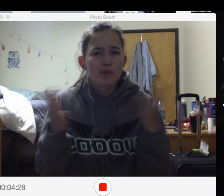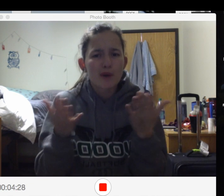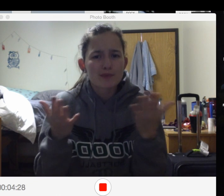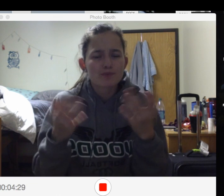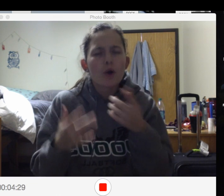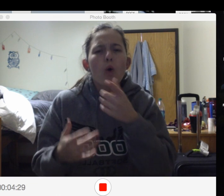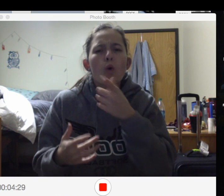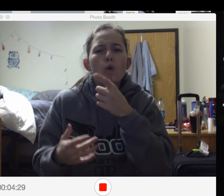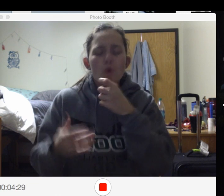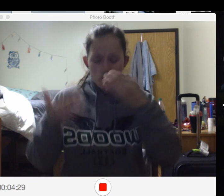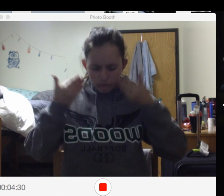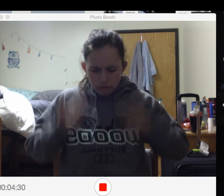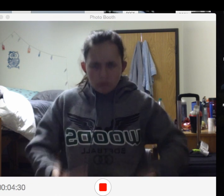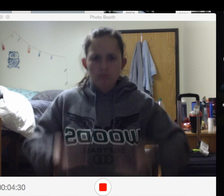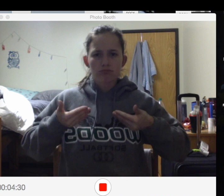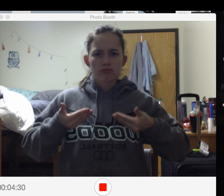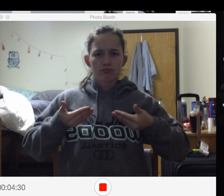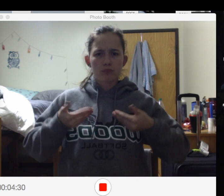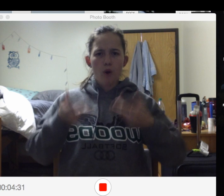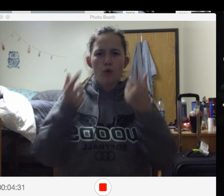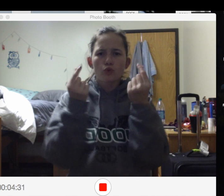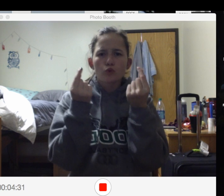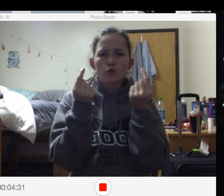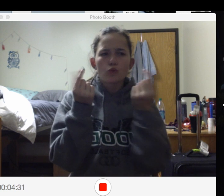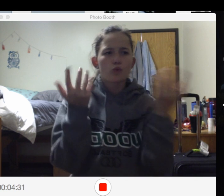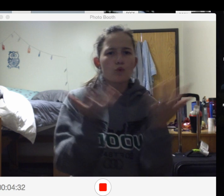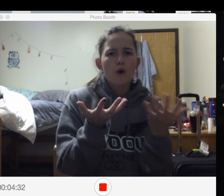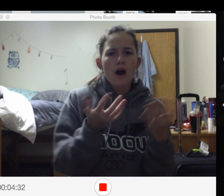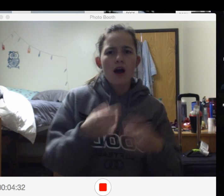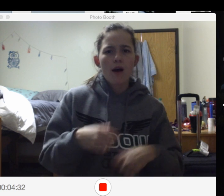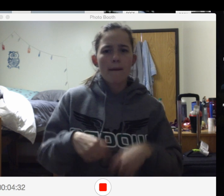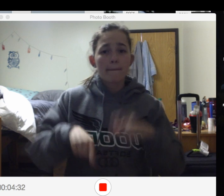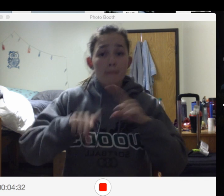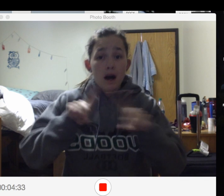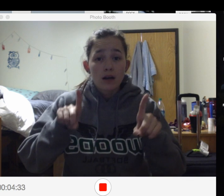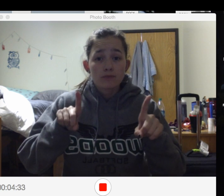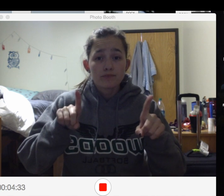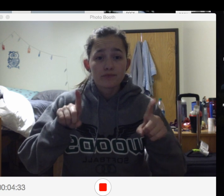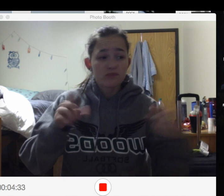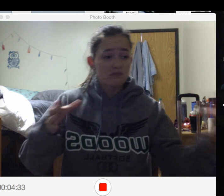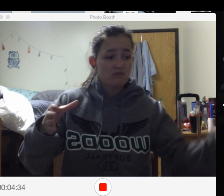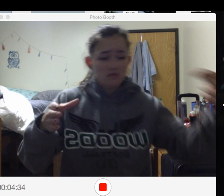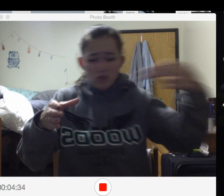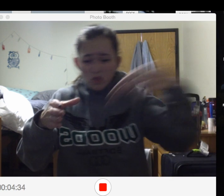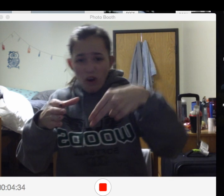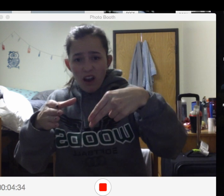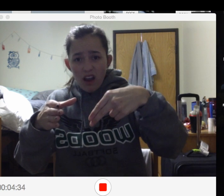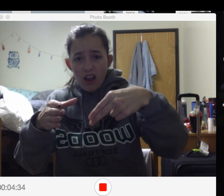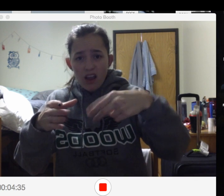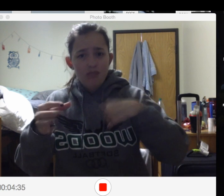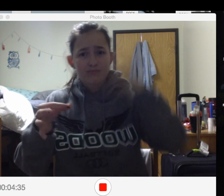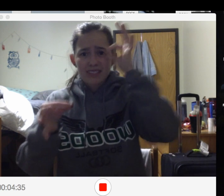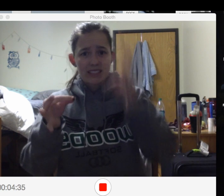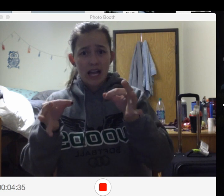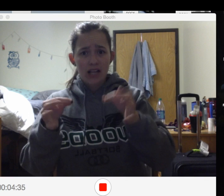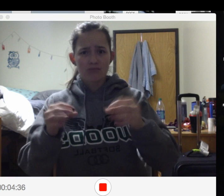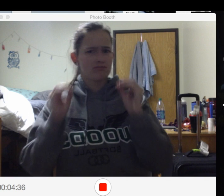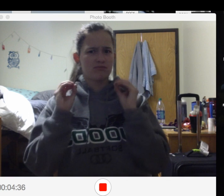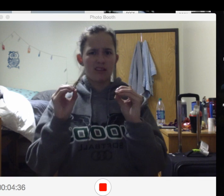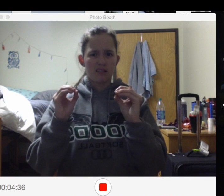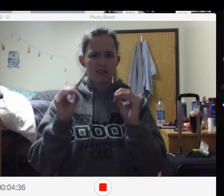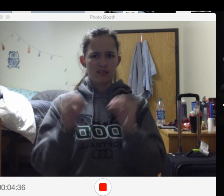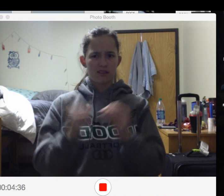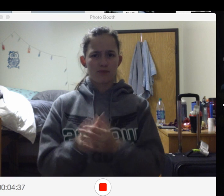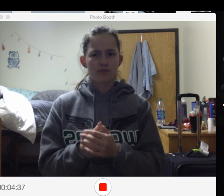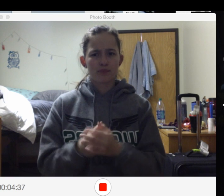do. But the thing is that you don't decide what gets in. And more importantly, you don't actually